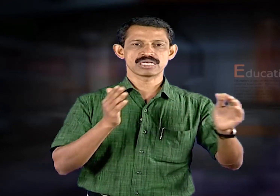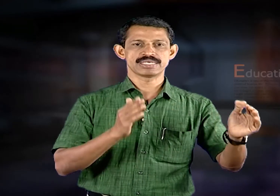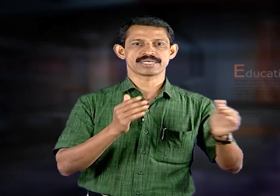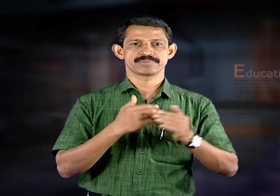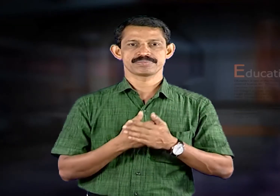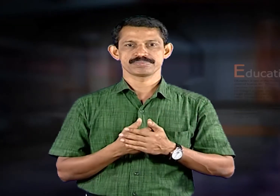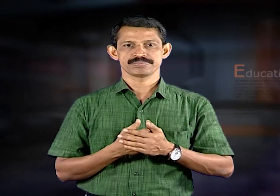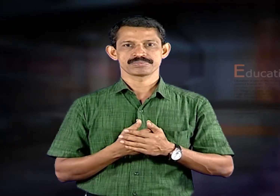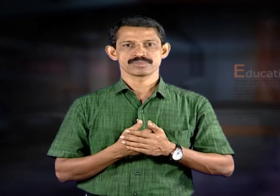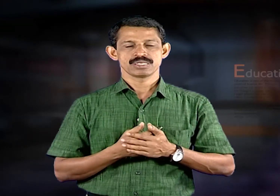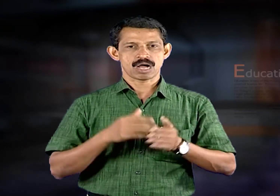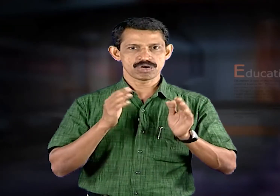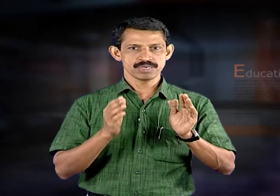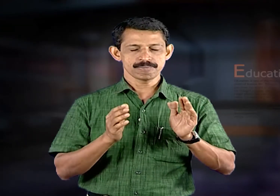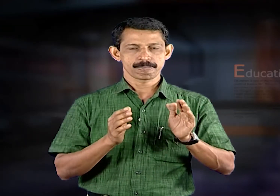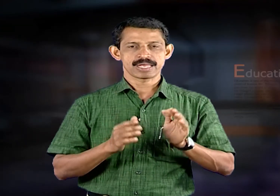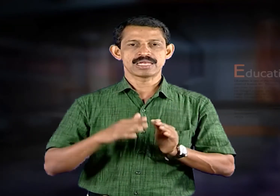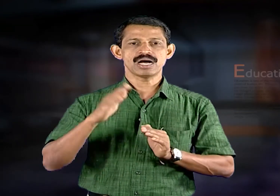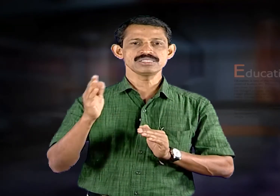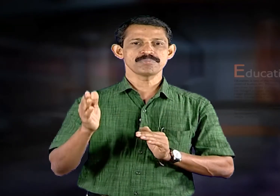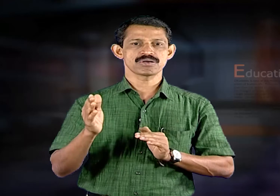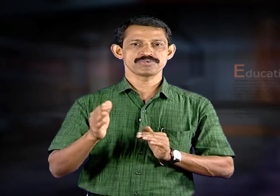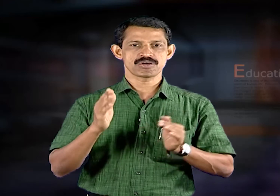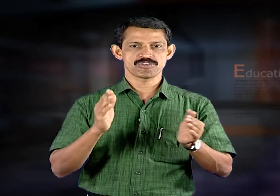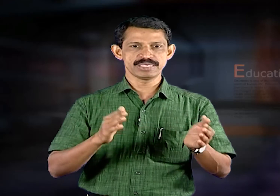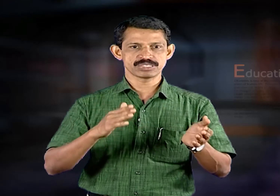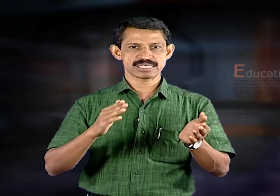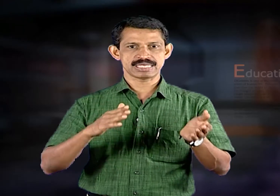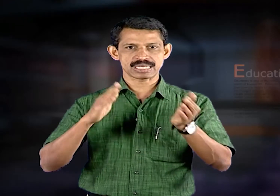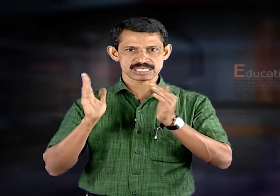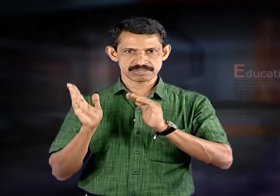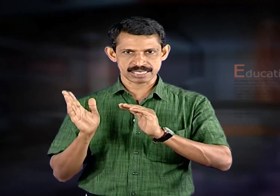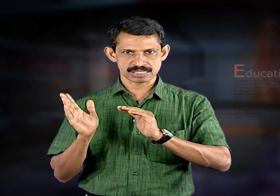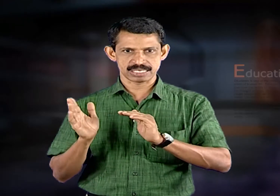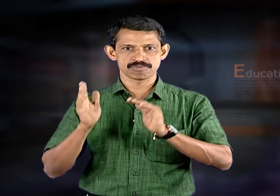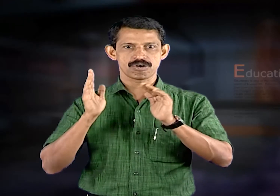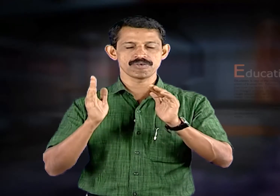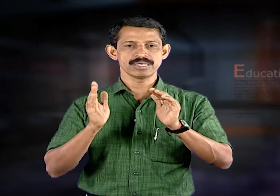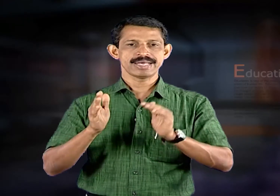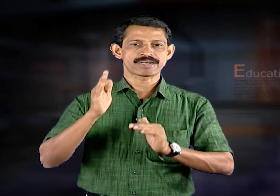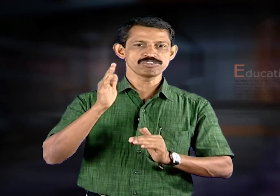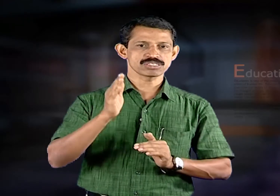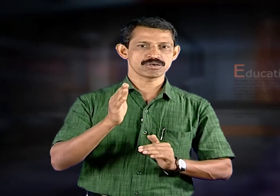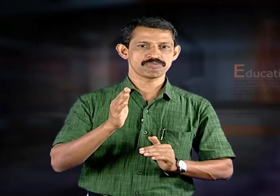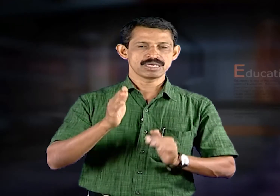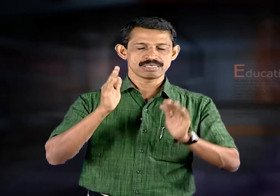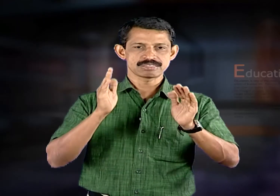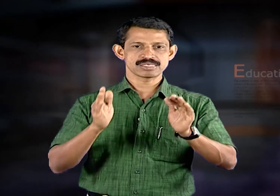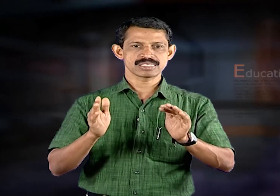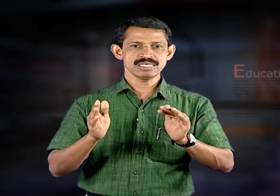learning. However, a large number of non-formal education activities involve acquisition of literacy